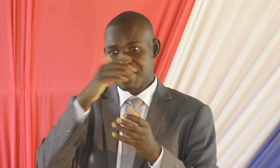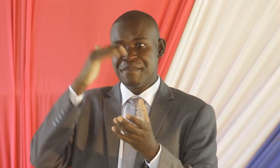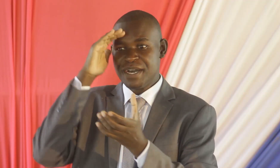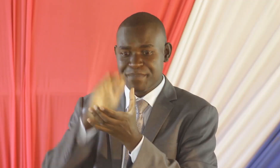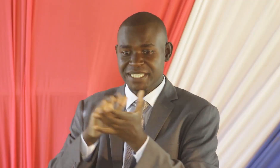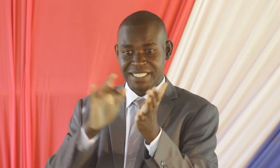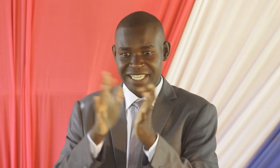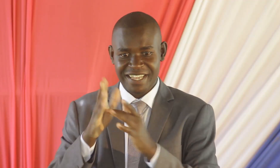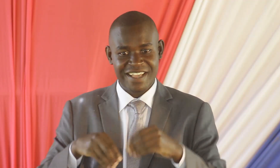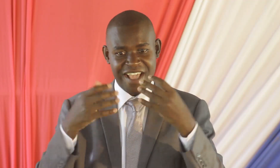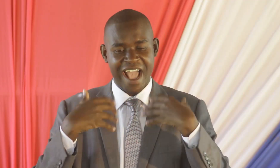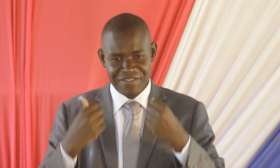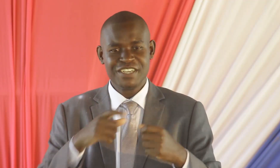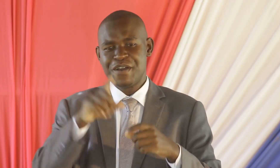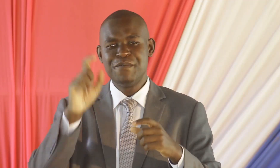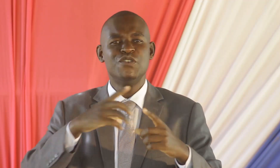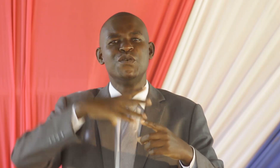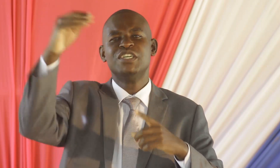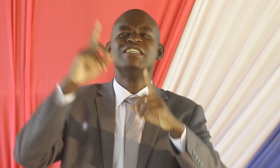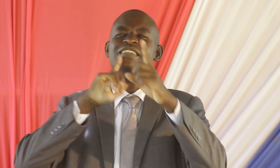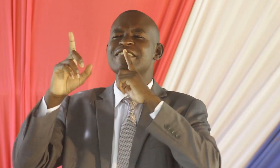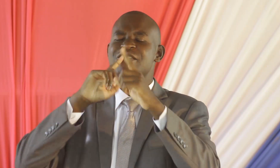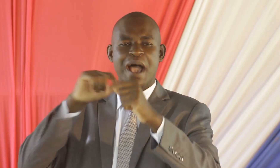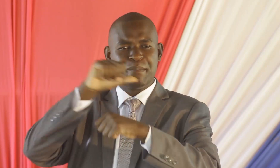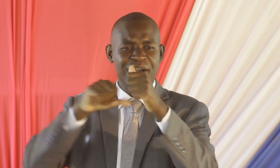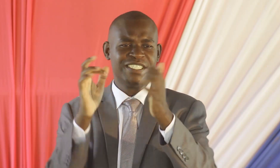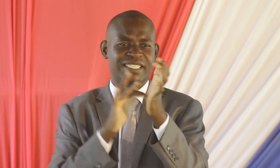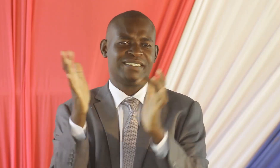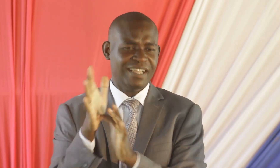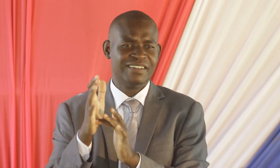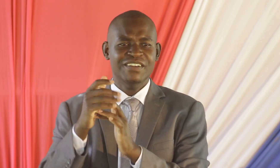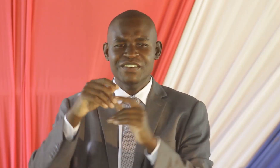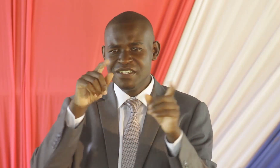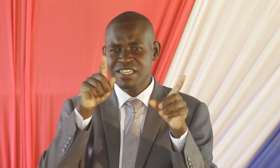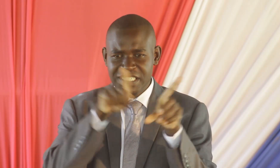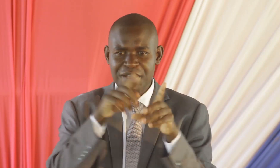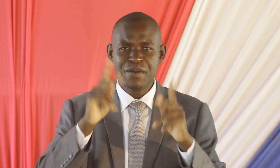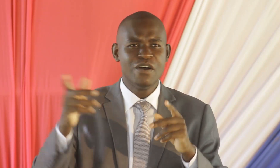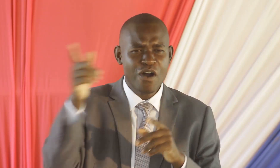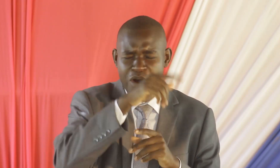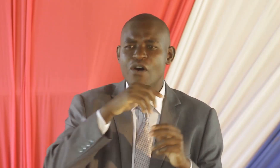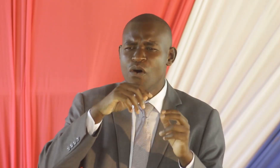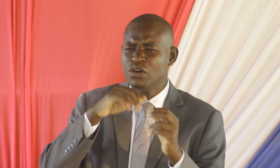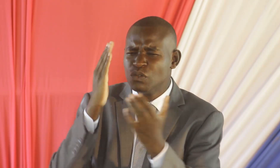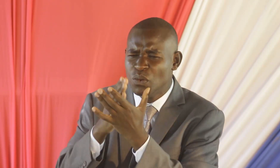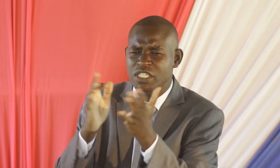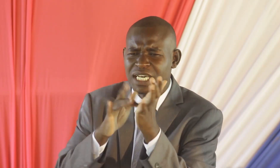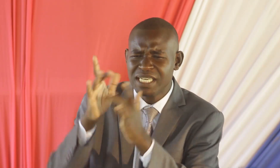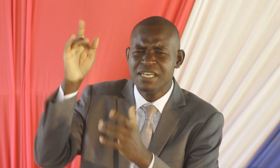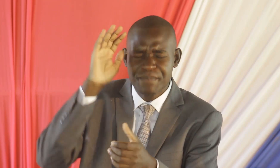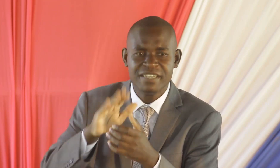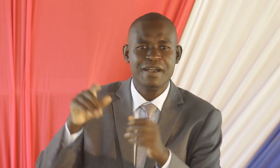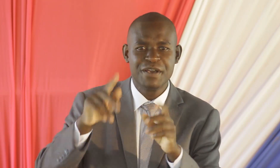The same way to us here, we have to believe Jesus, to go out and tell people about